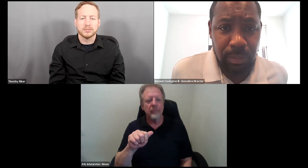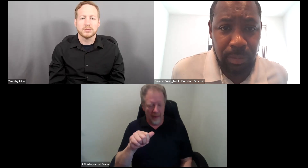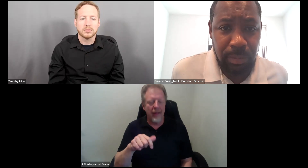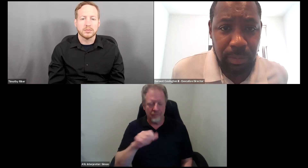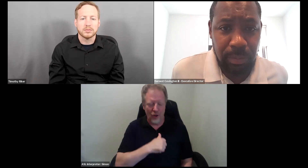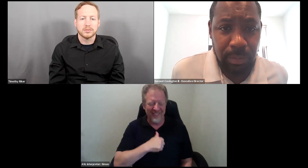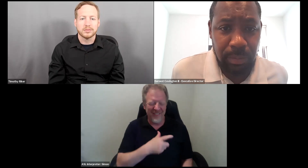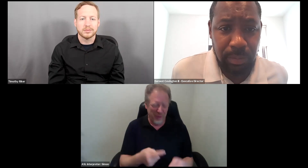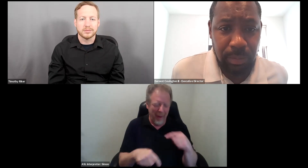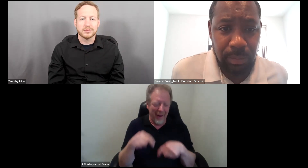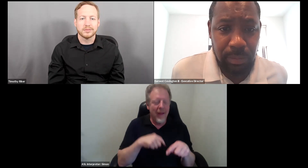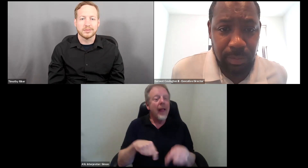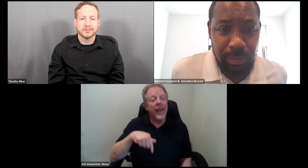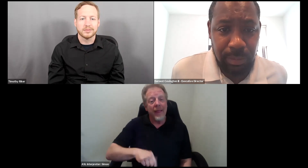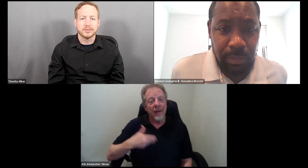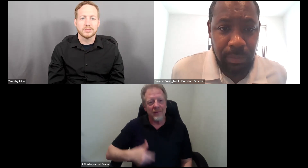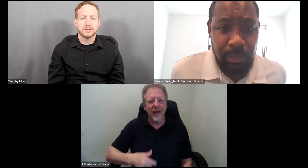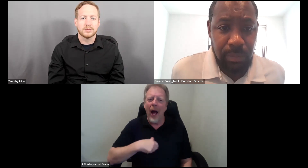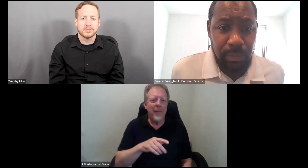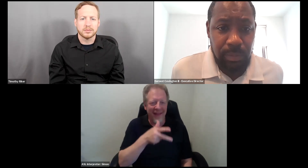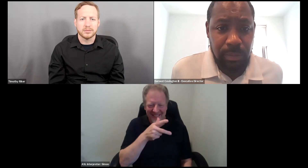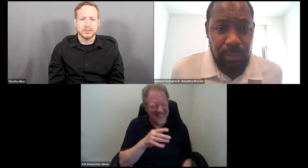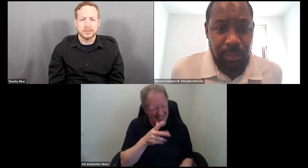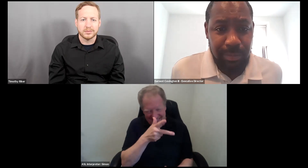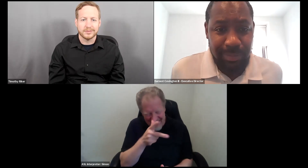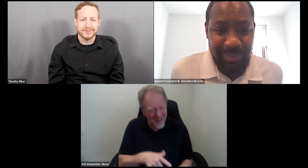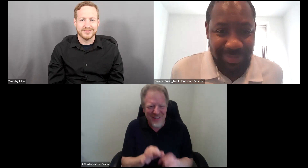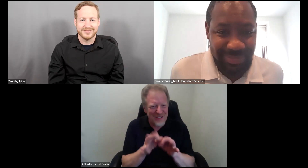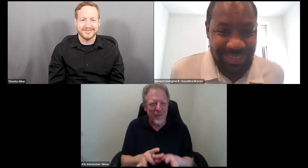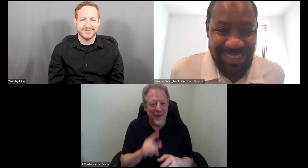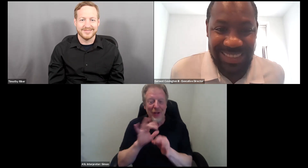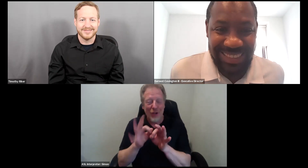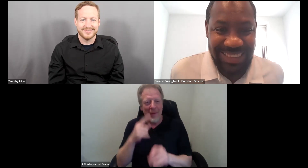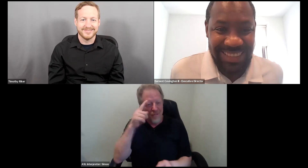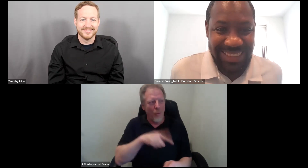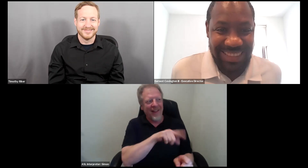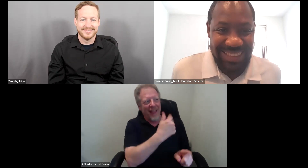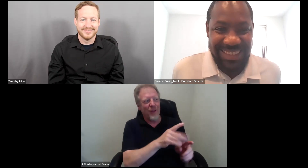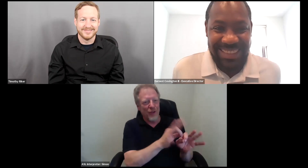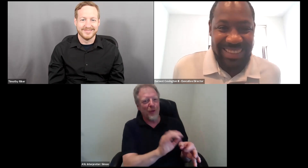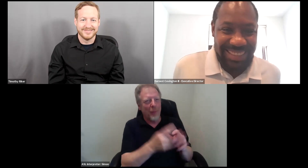Sorry. I'm a terrible interpreter being interpreted for.